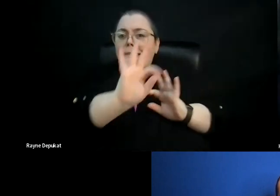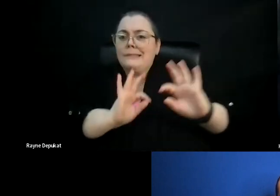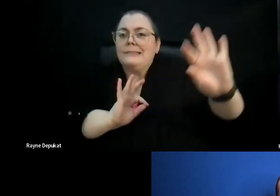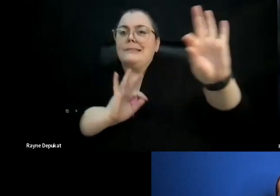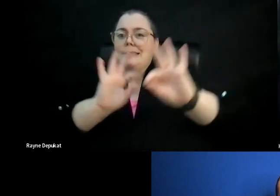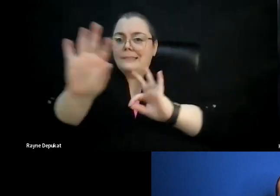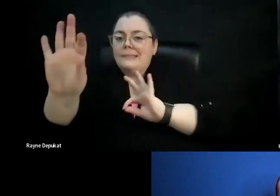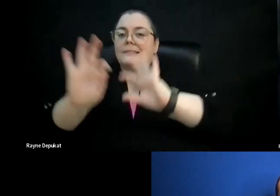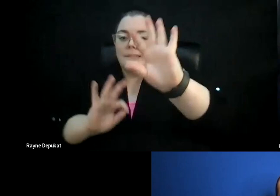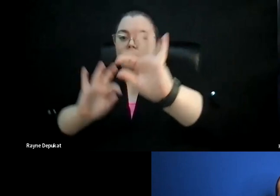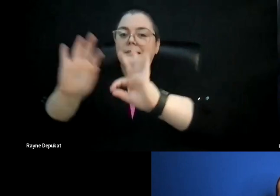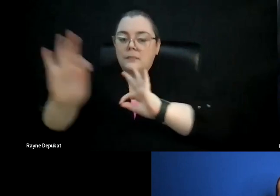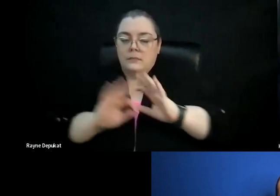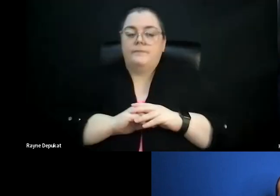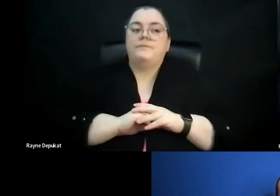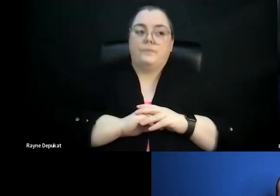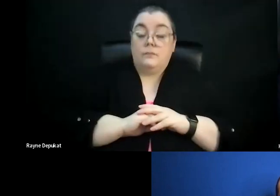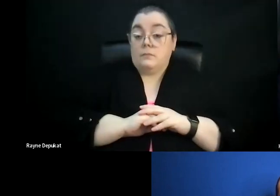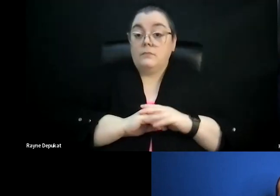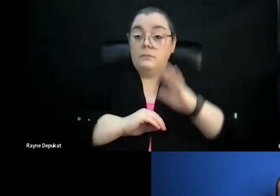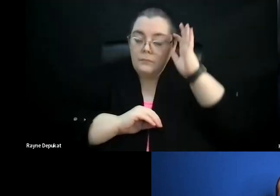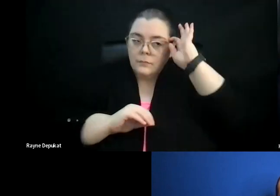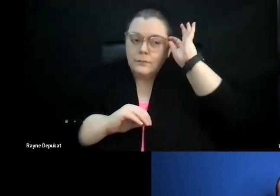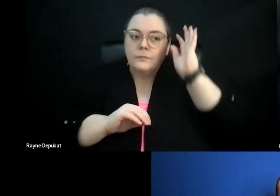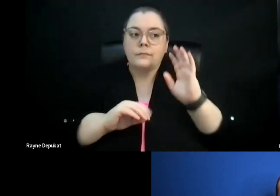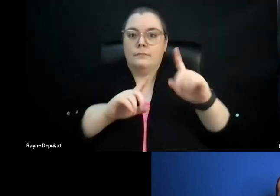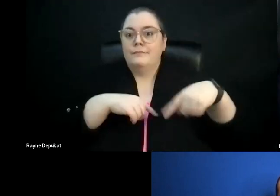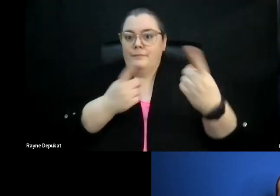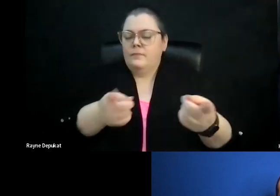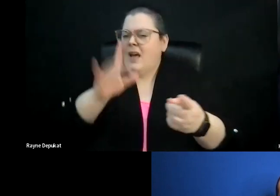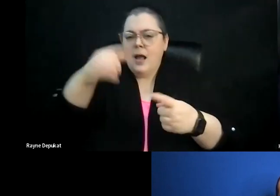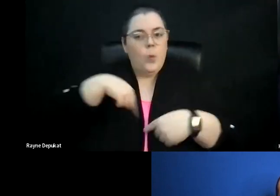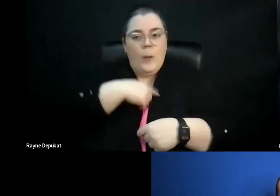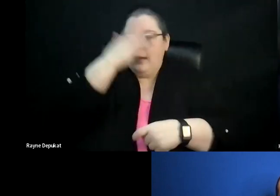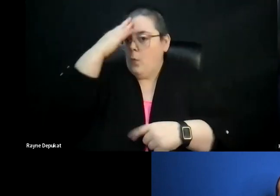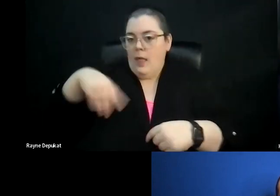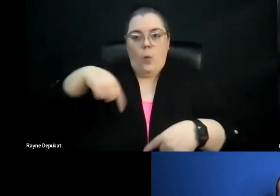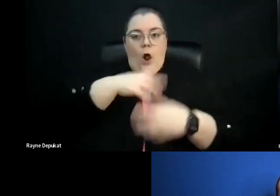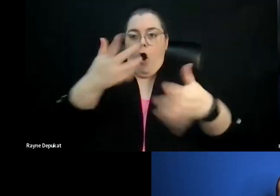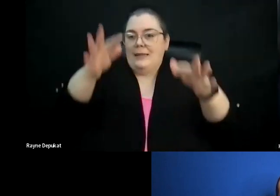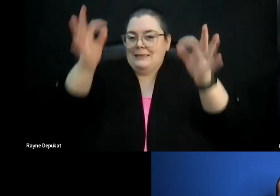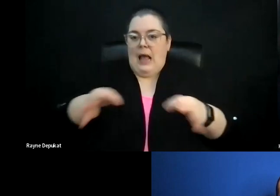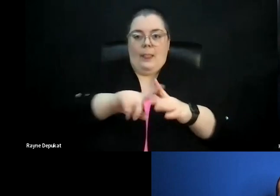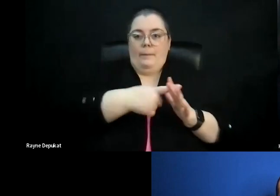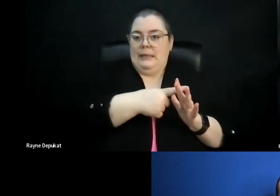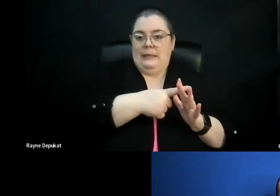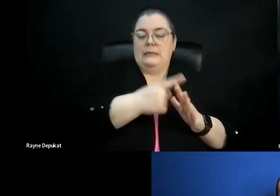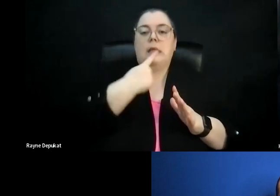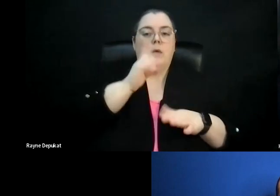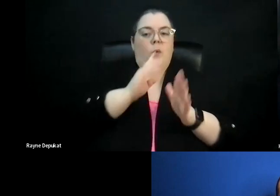are collecting some documentation, but it's just taking some time. And we already have decided